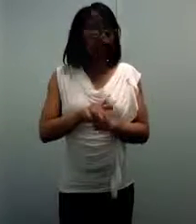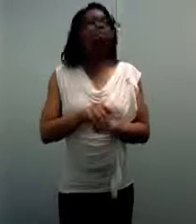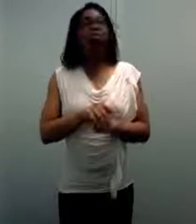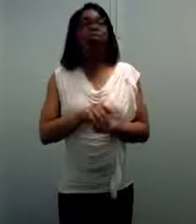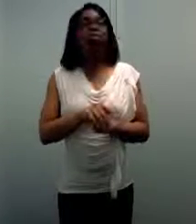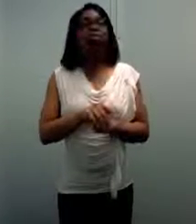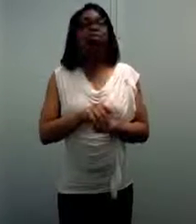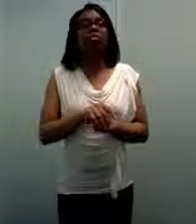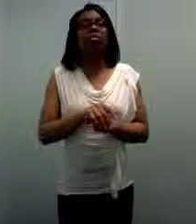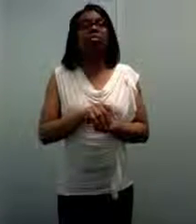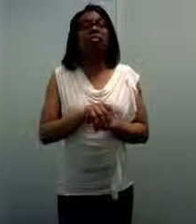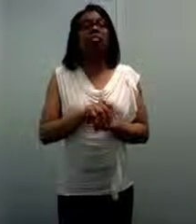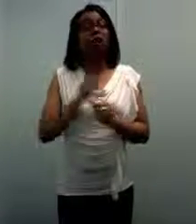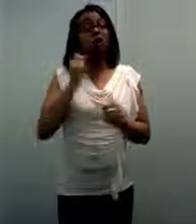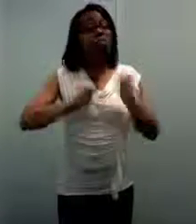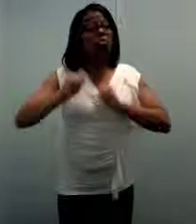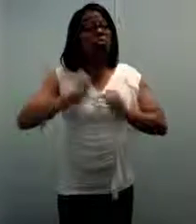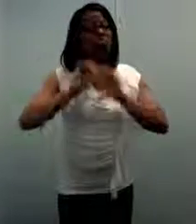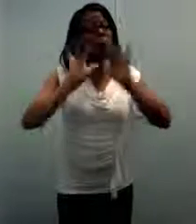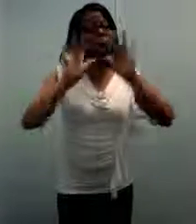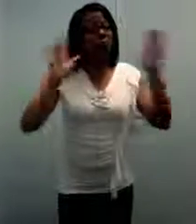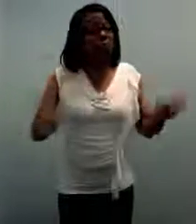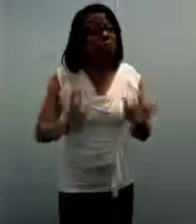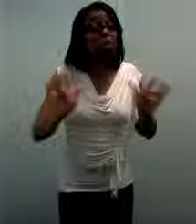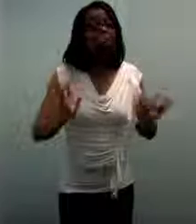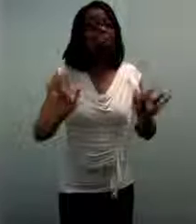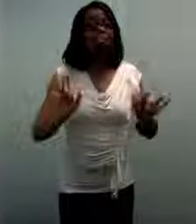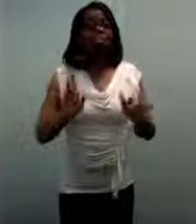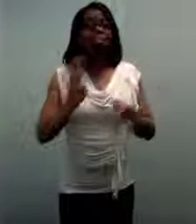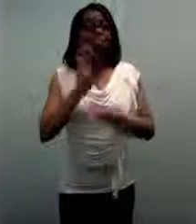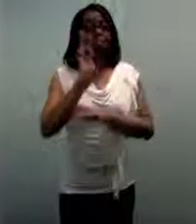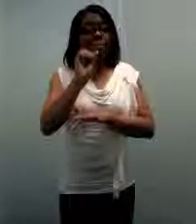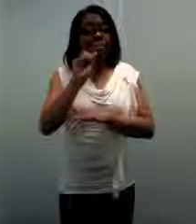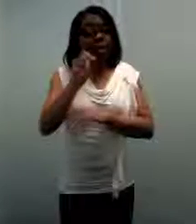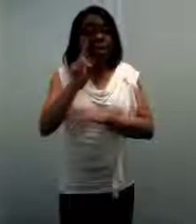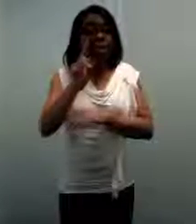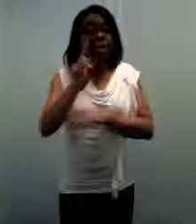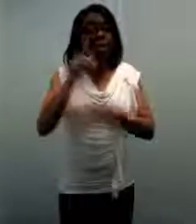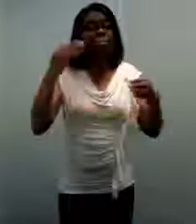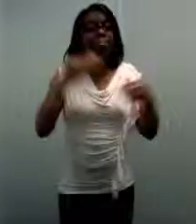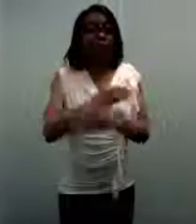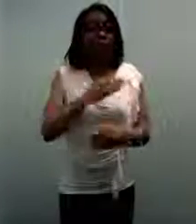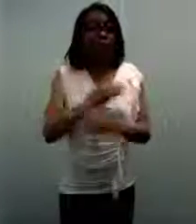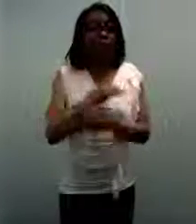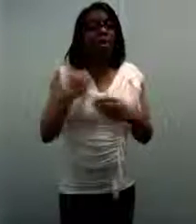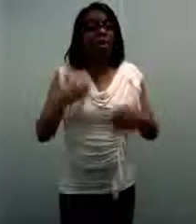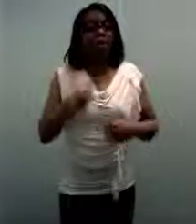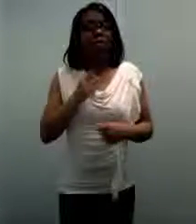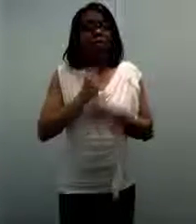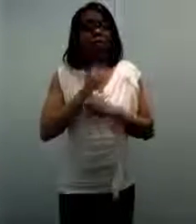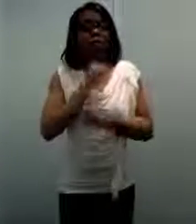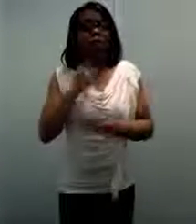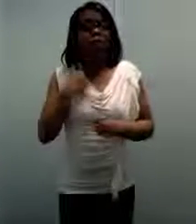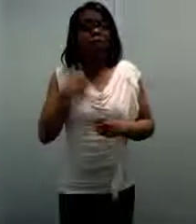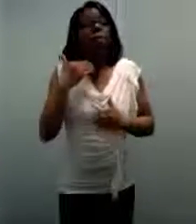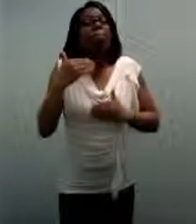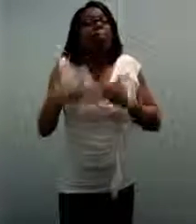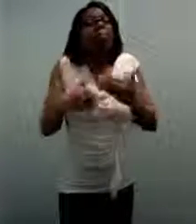have to do in computer-based math. We've got to make sure that we can move our economies forward and also